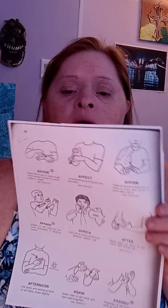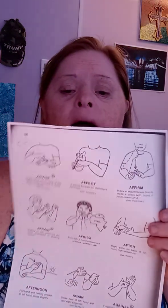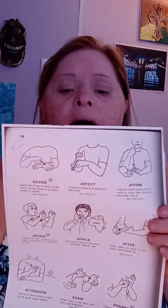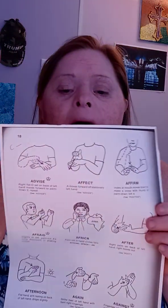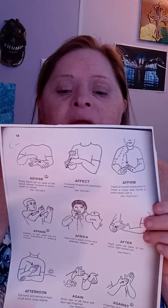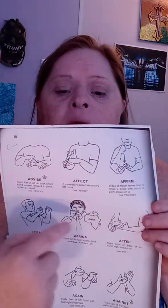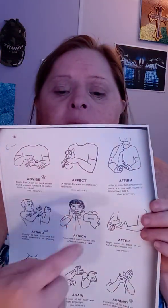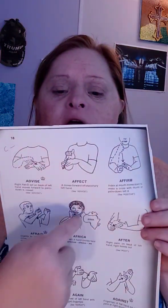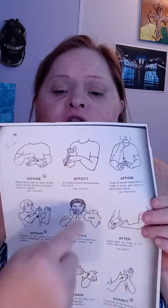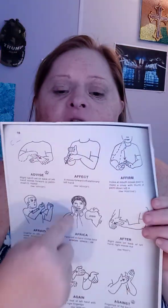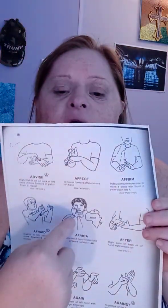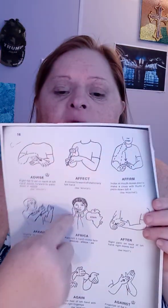at the picture.